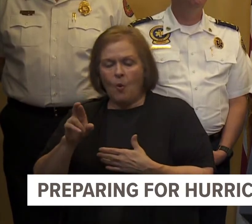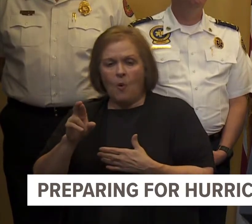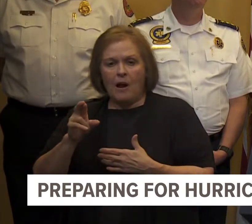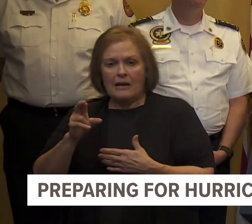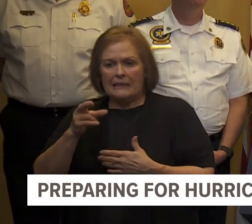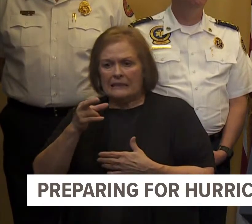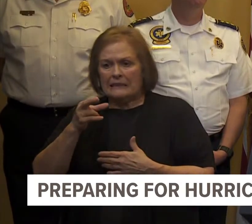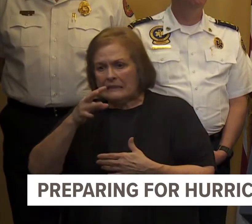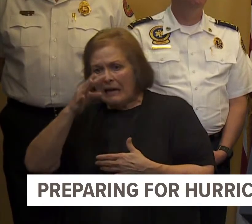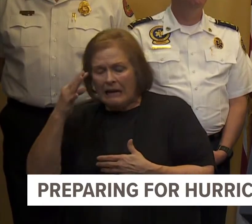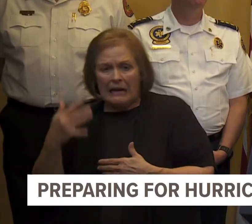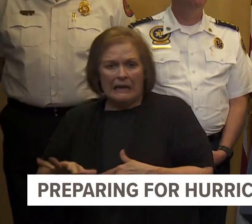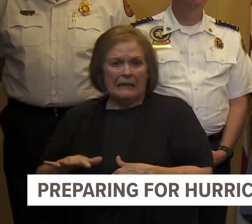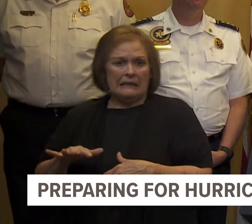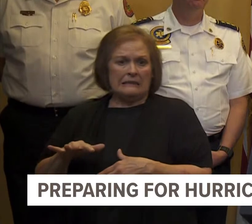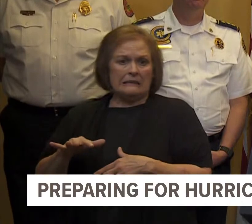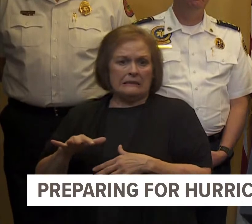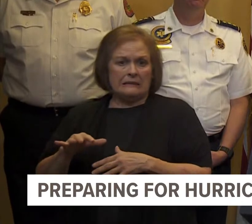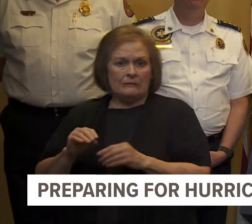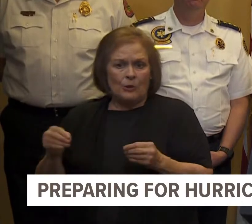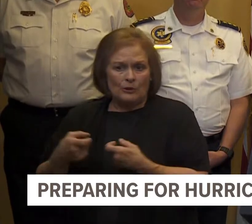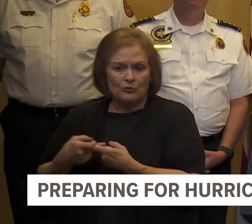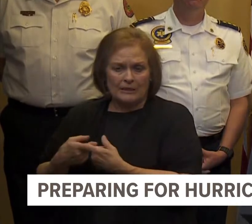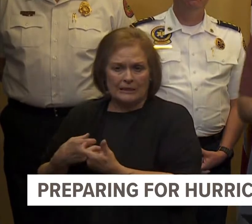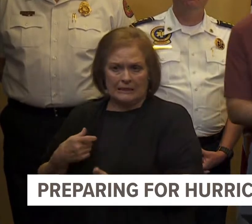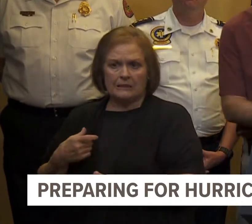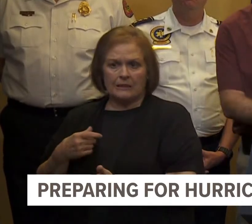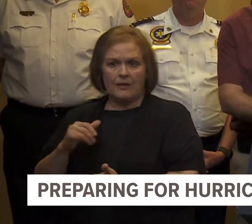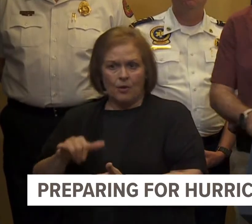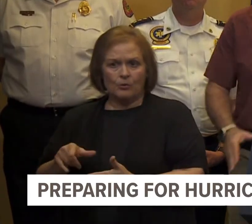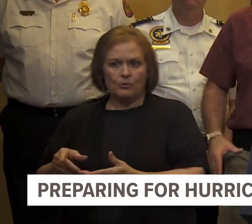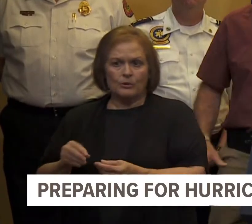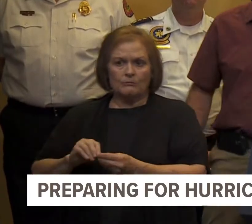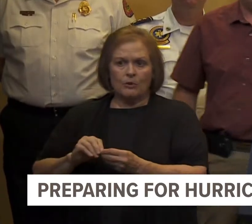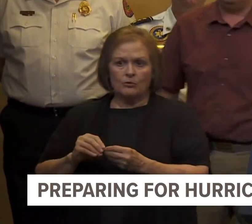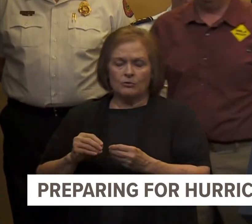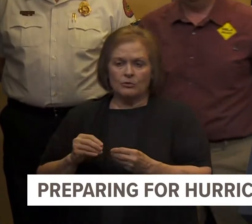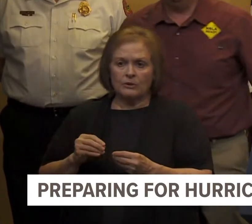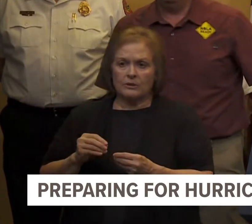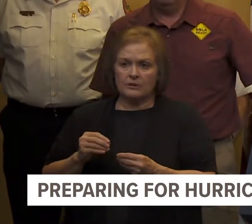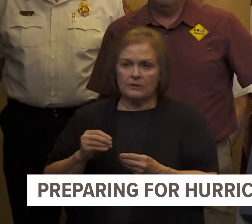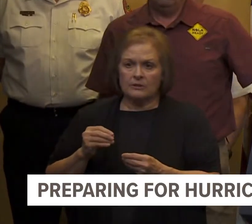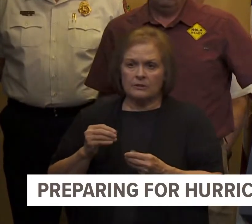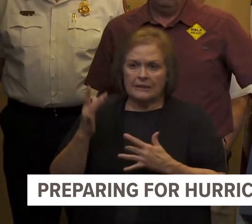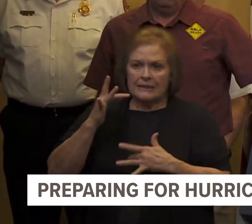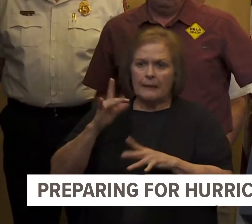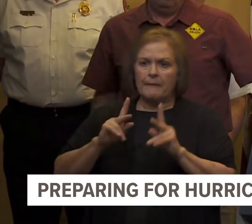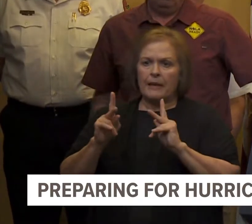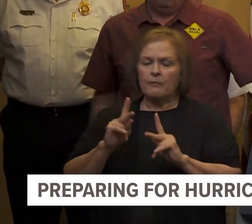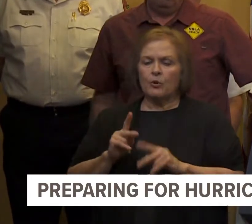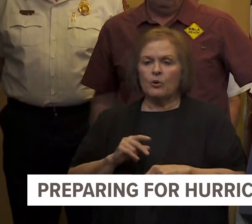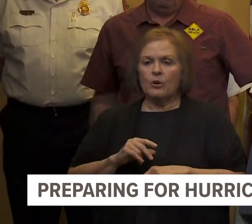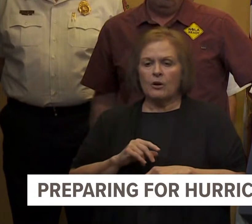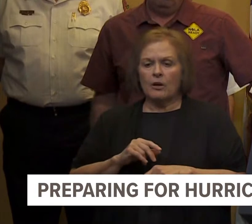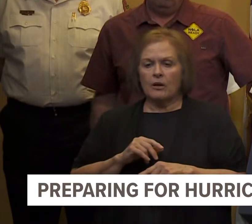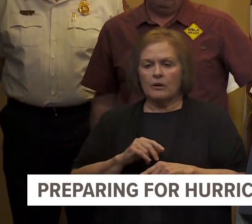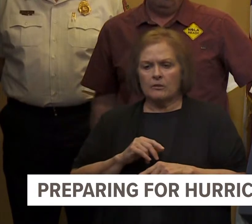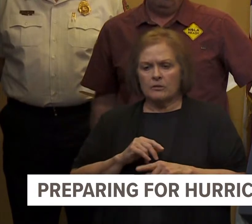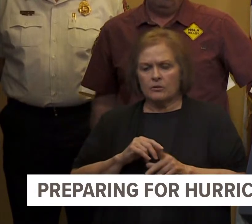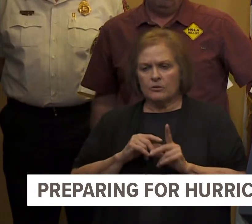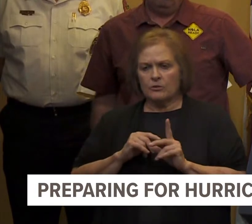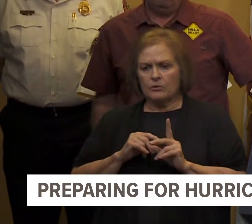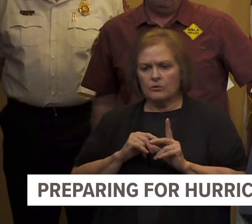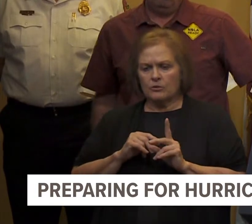that's where we want to be right now. Thank you. Why would it not work for a storm like Ida? And